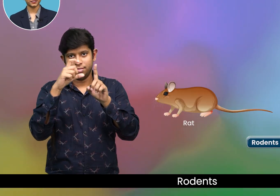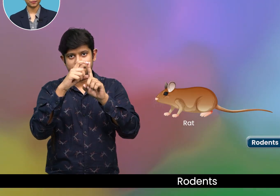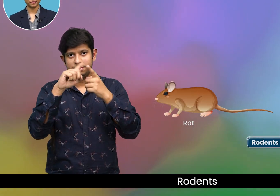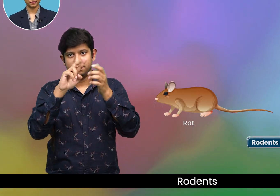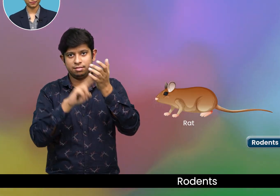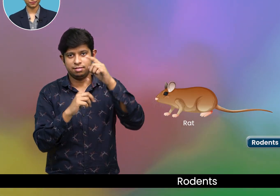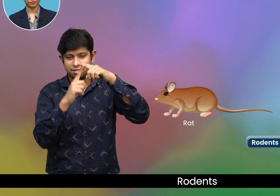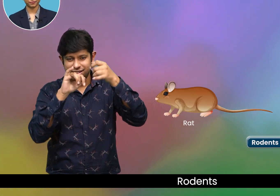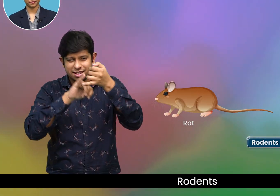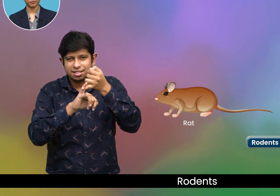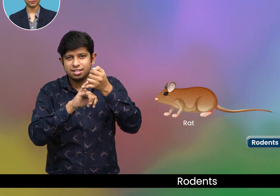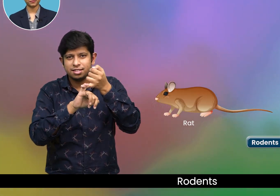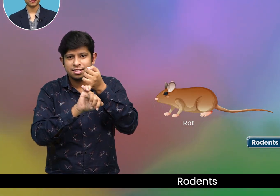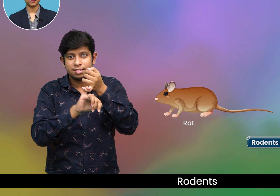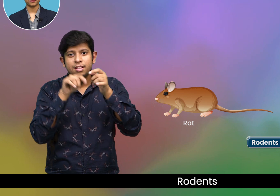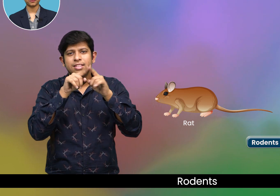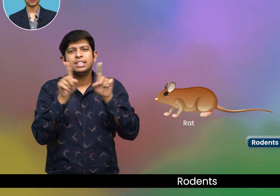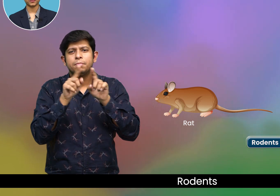Rodents.